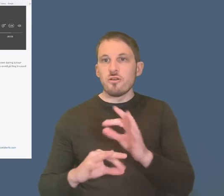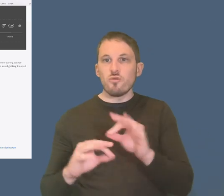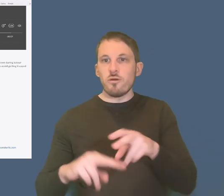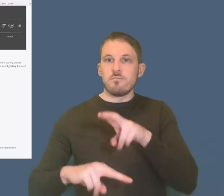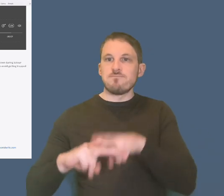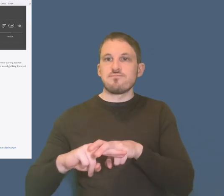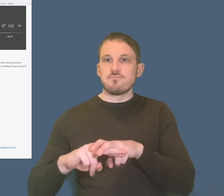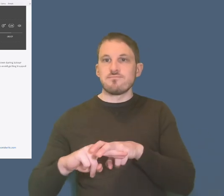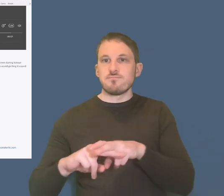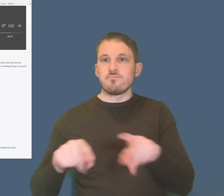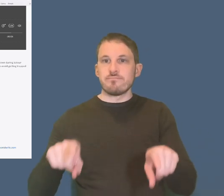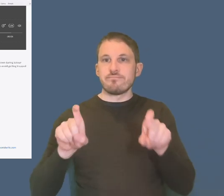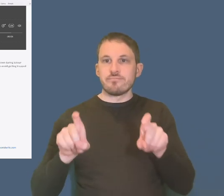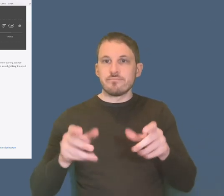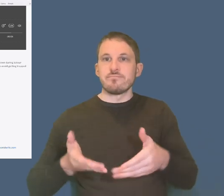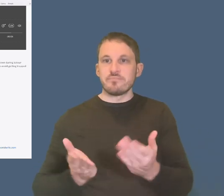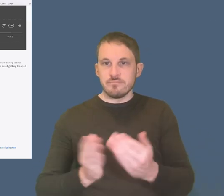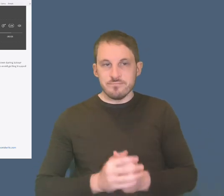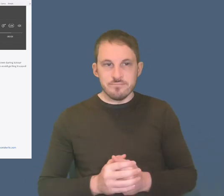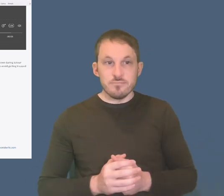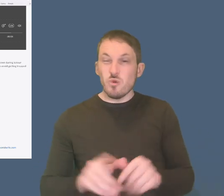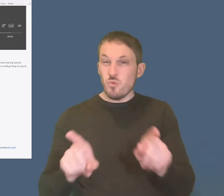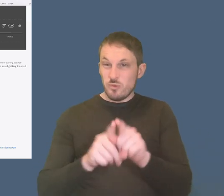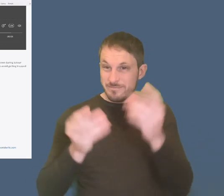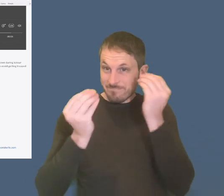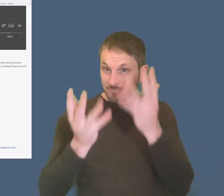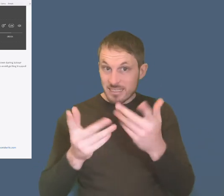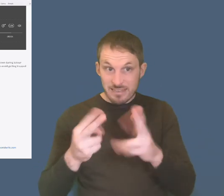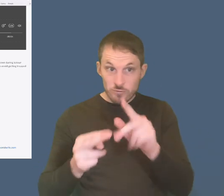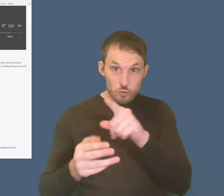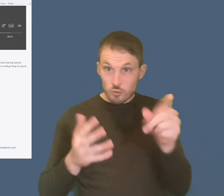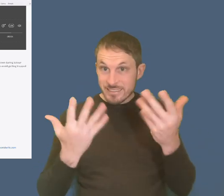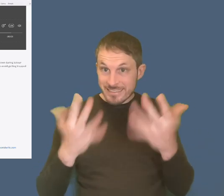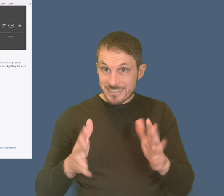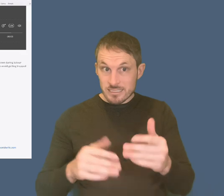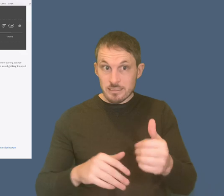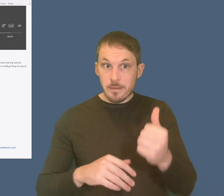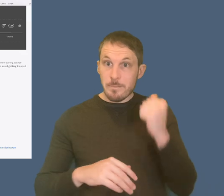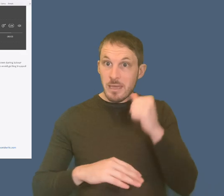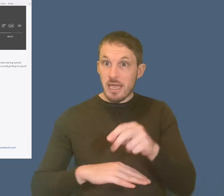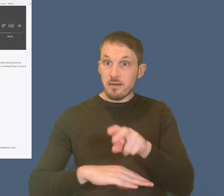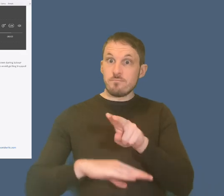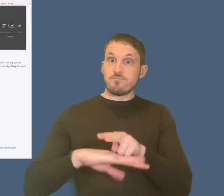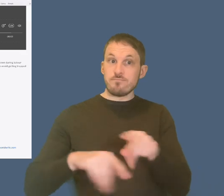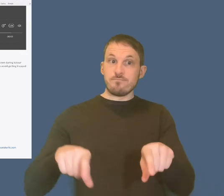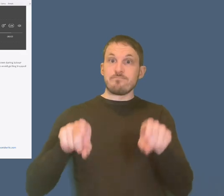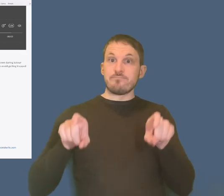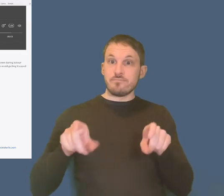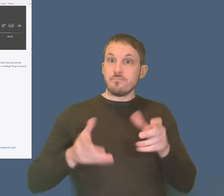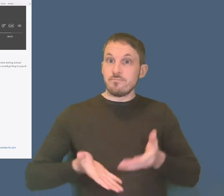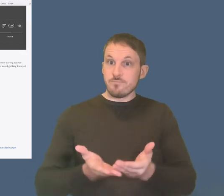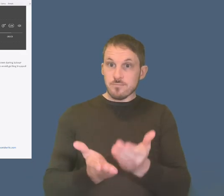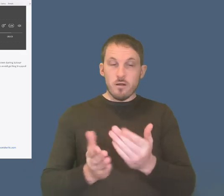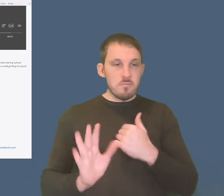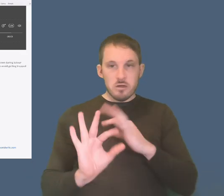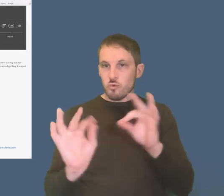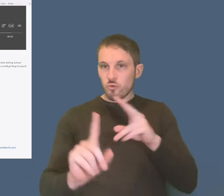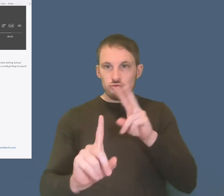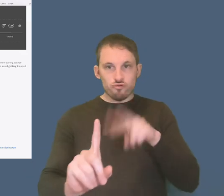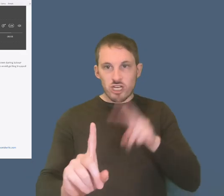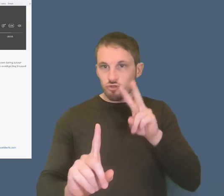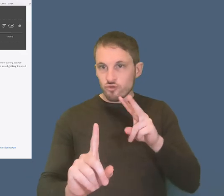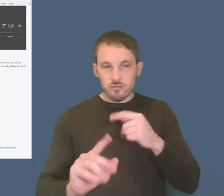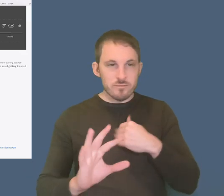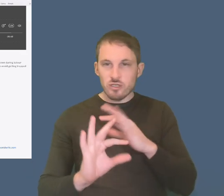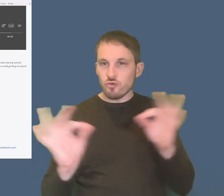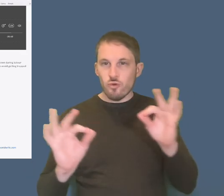if you did give birth on your back, that I have absolutely no judgment towards this, and I don't intend to belittle anyone who's done